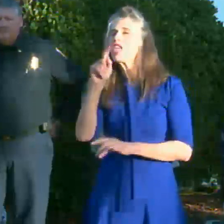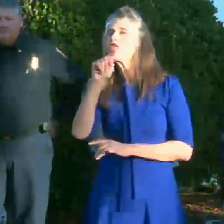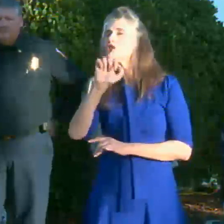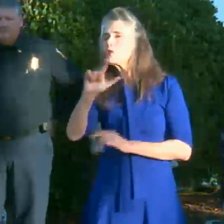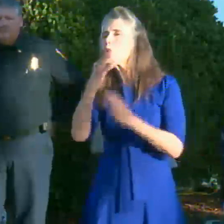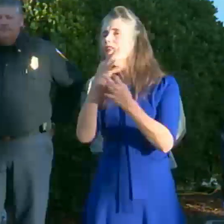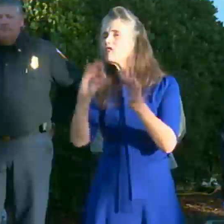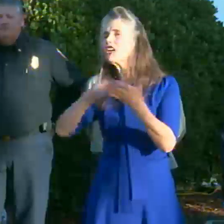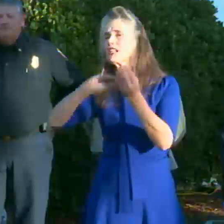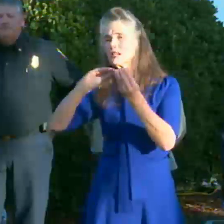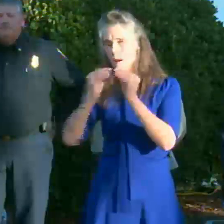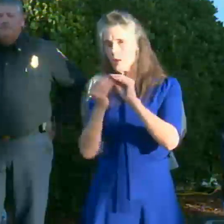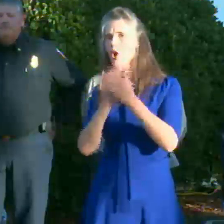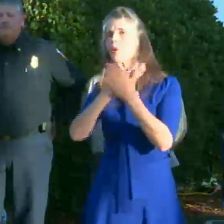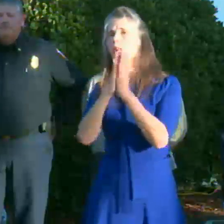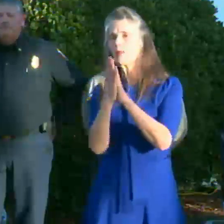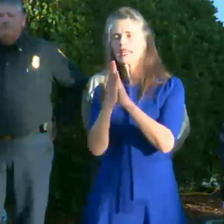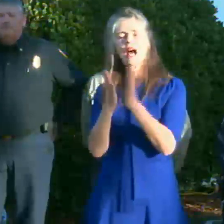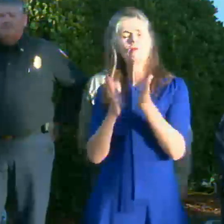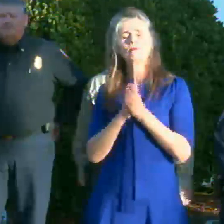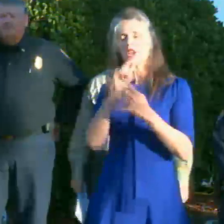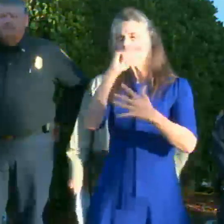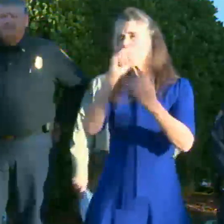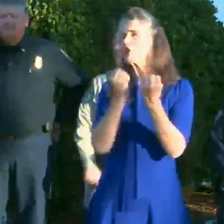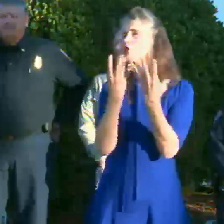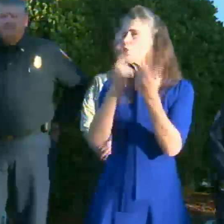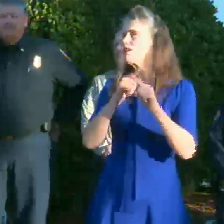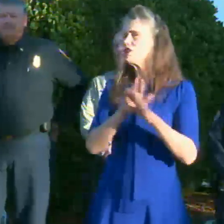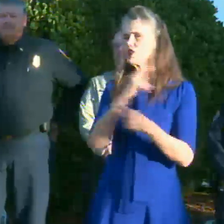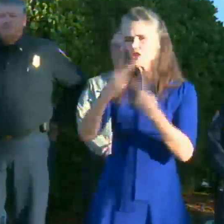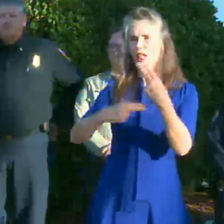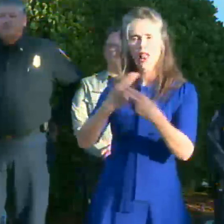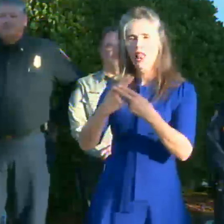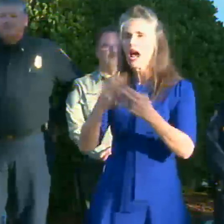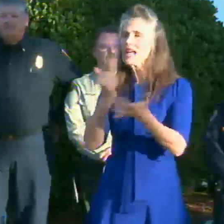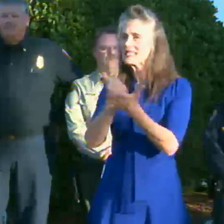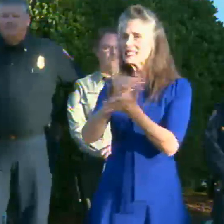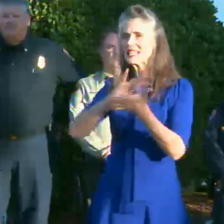assistance line. Again, the number is